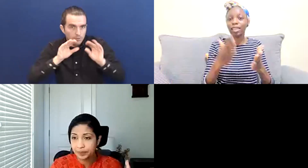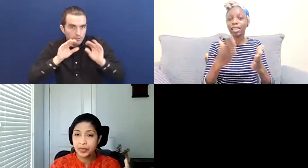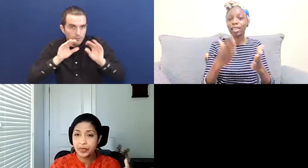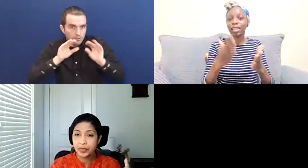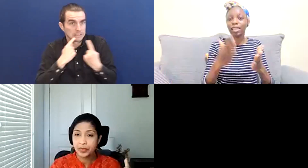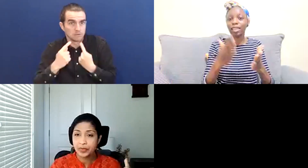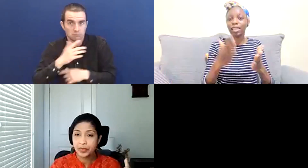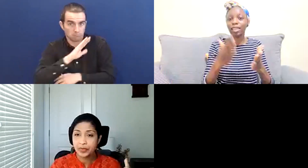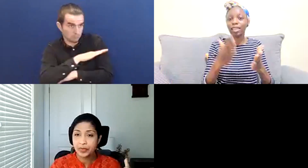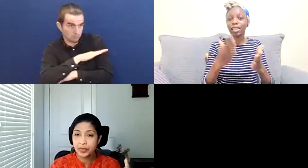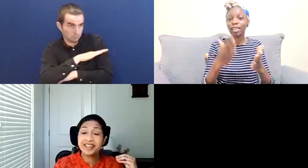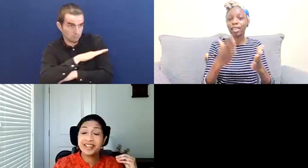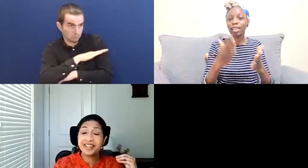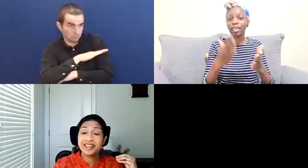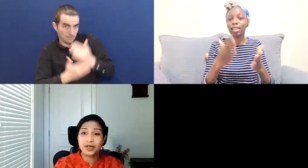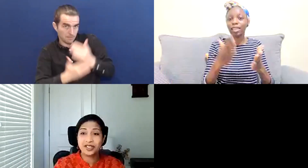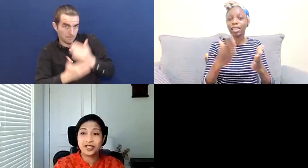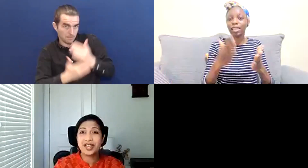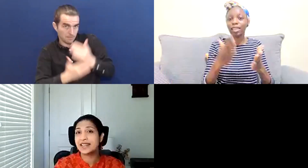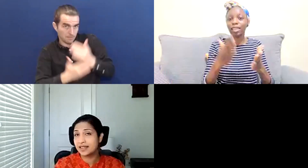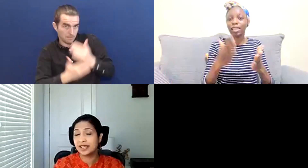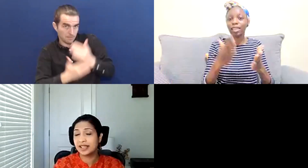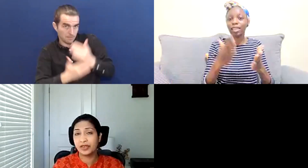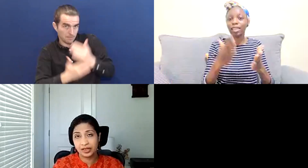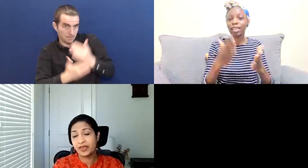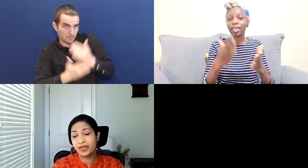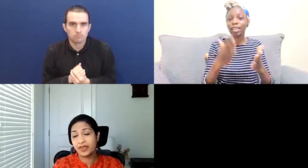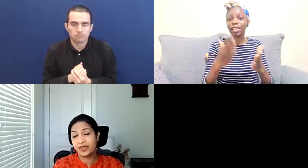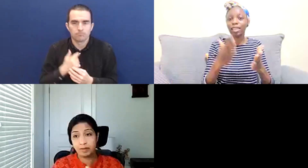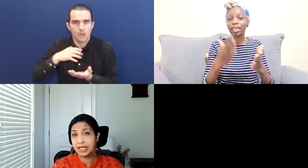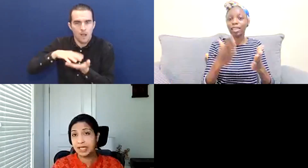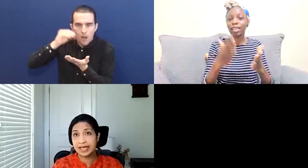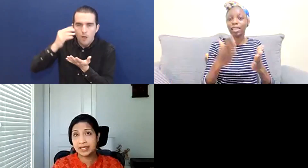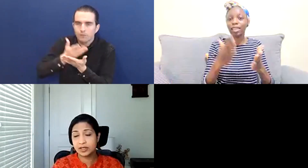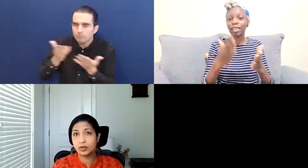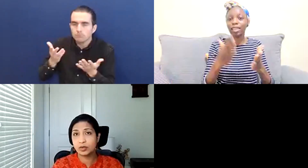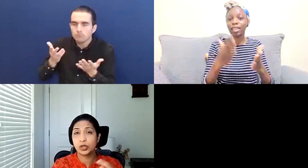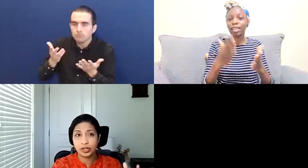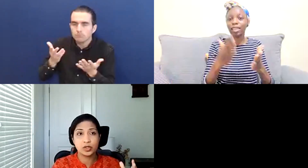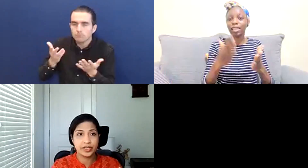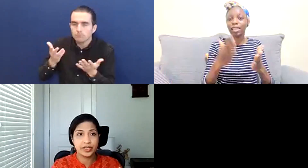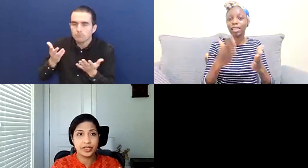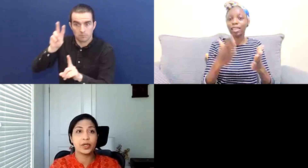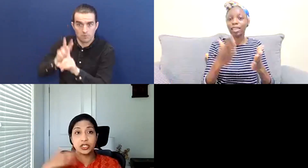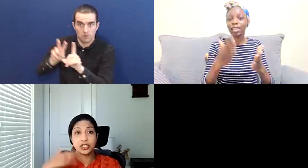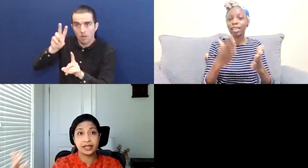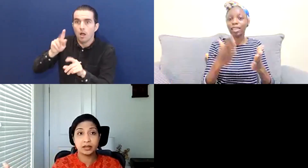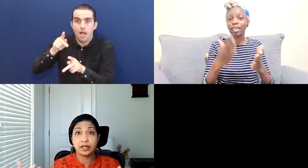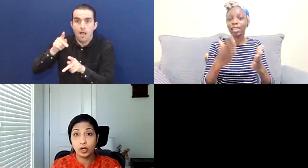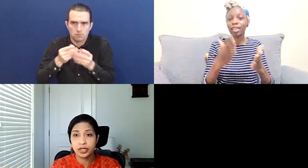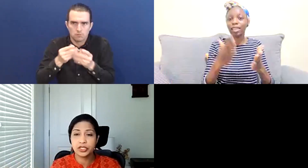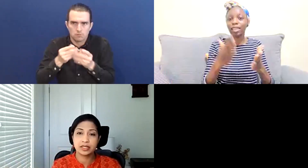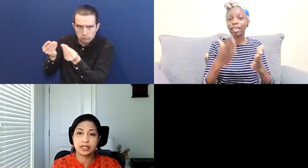crucial. Stigma continues to emerge as a significant factor, limiting access to both inclusive education